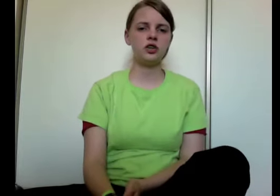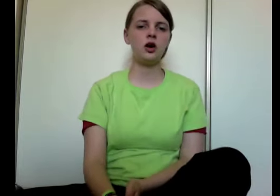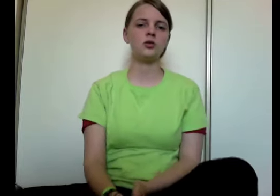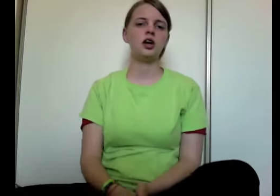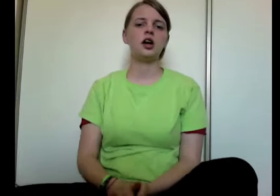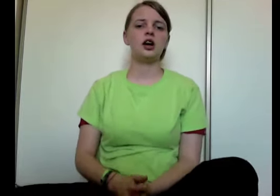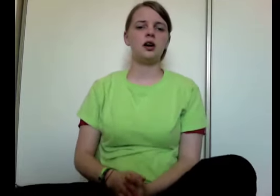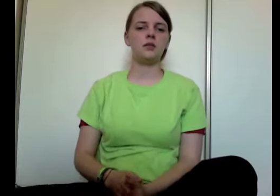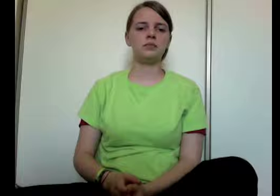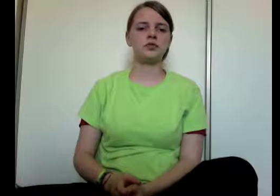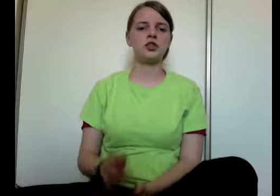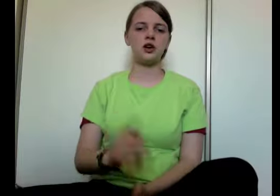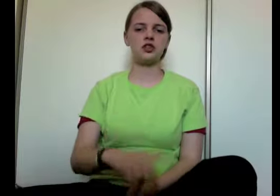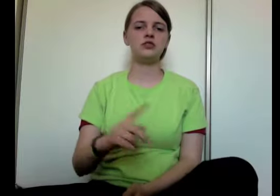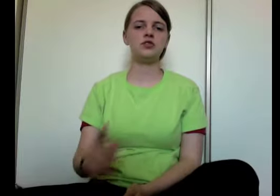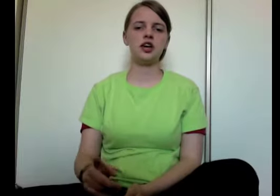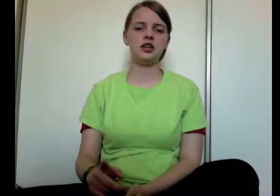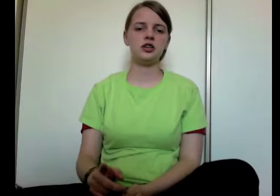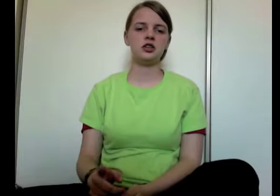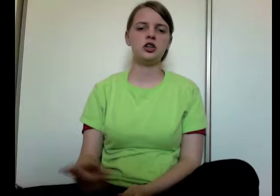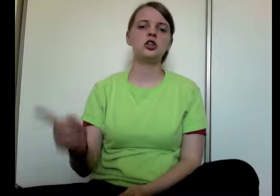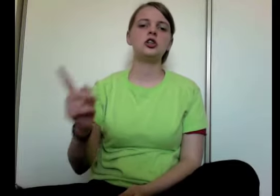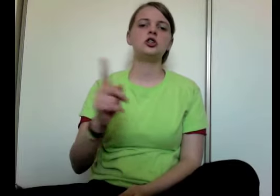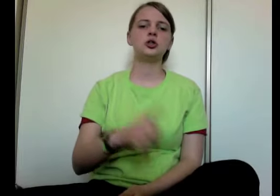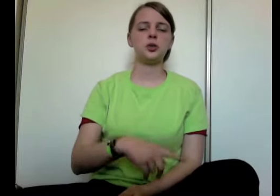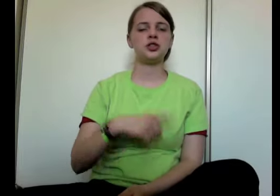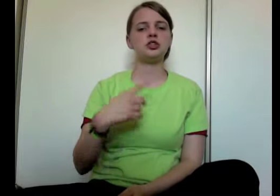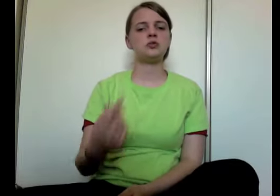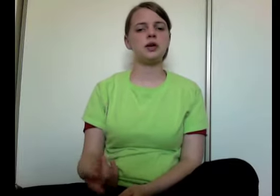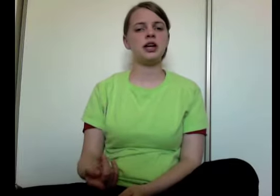Oh, thoughts invade, choices are made,